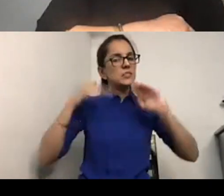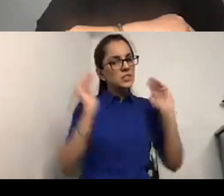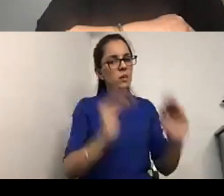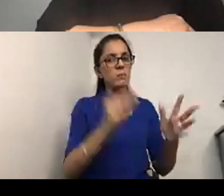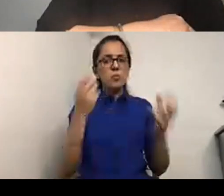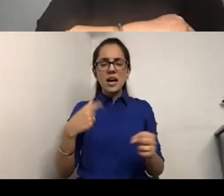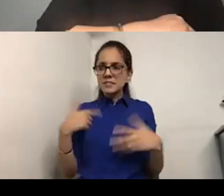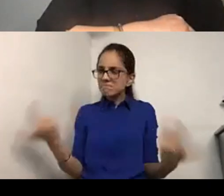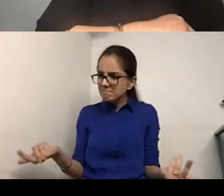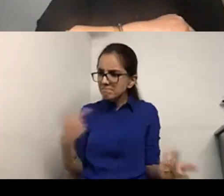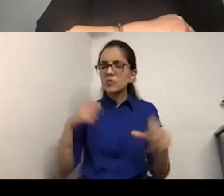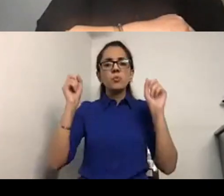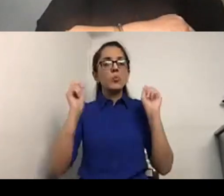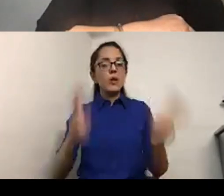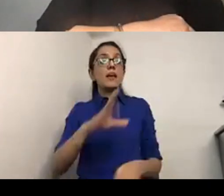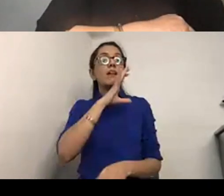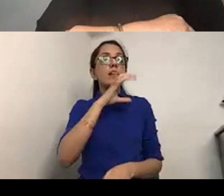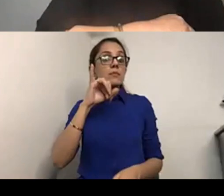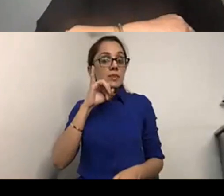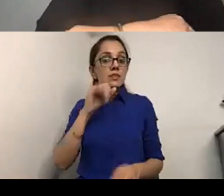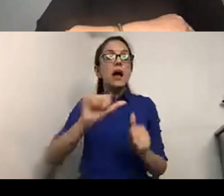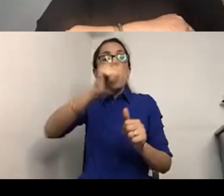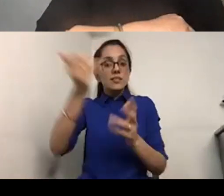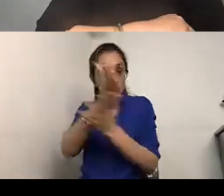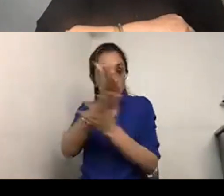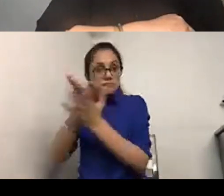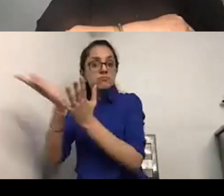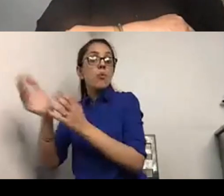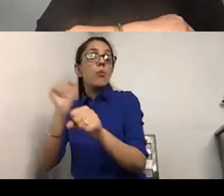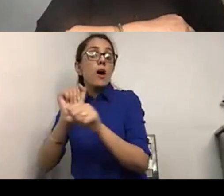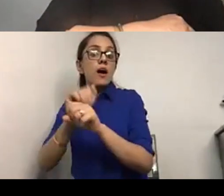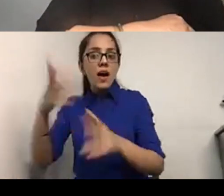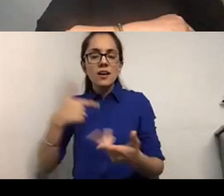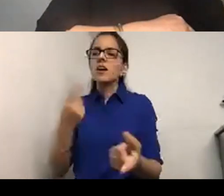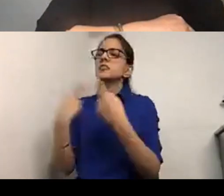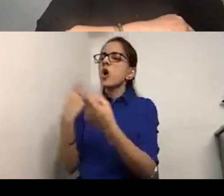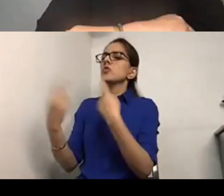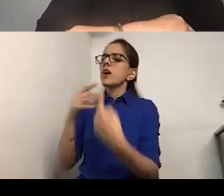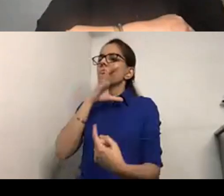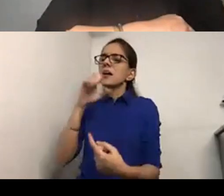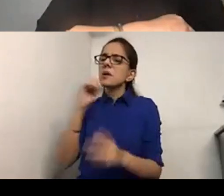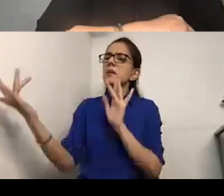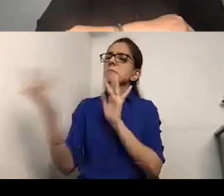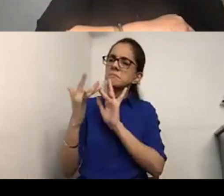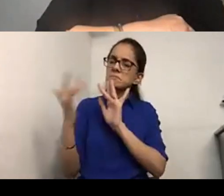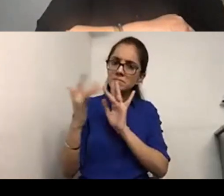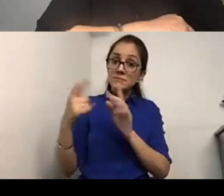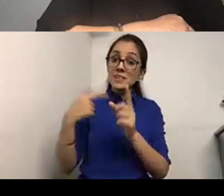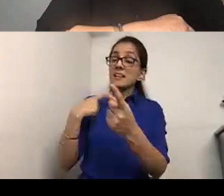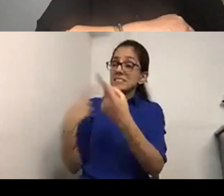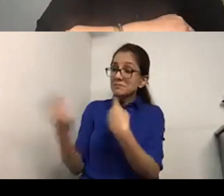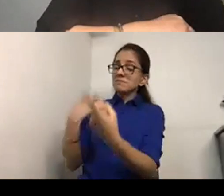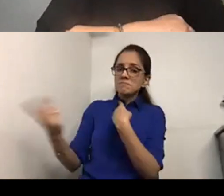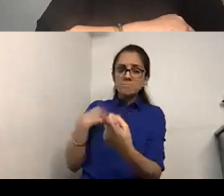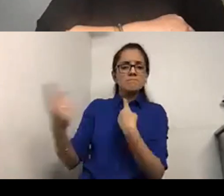very strange that Enable India also came through other sources, and we just got talking. To the time we spoke,